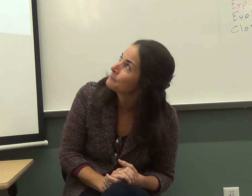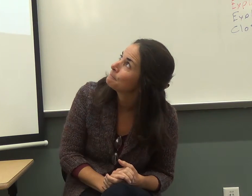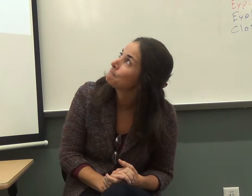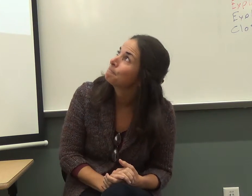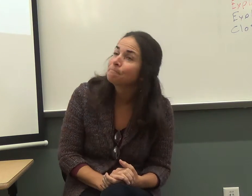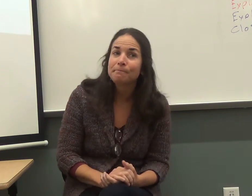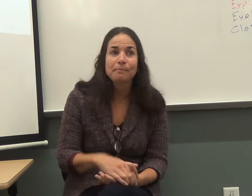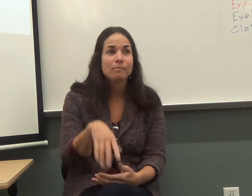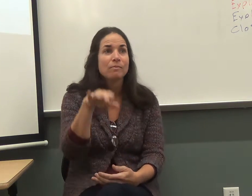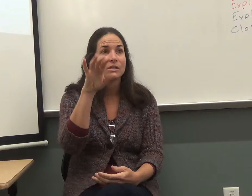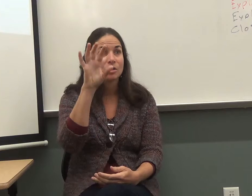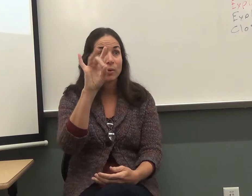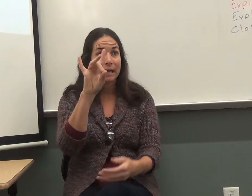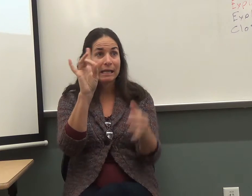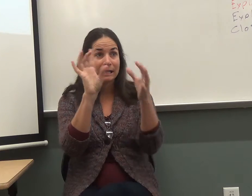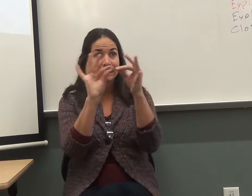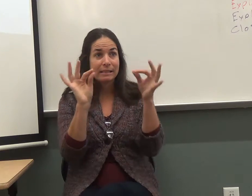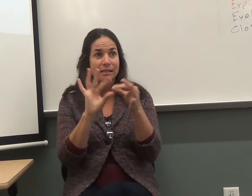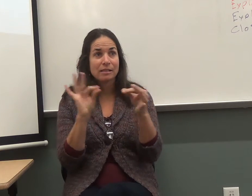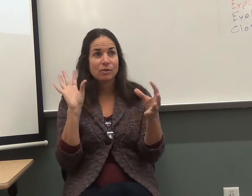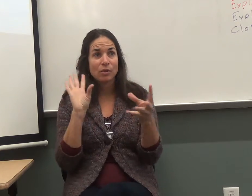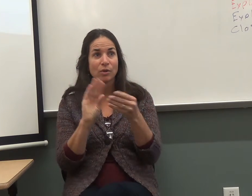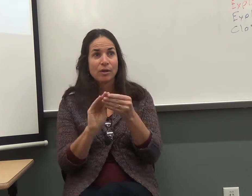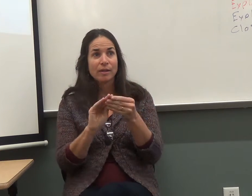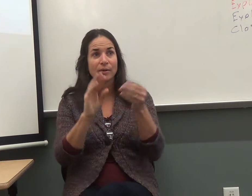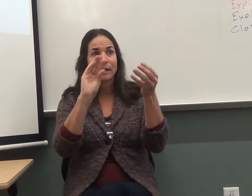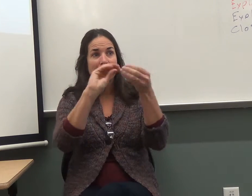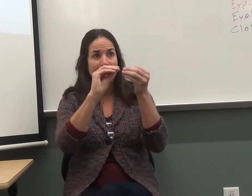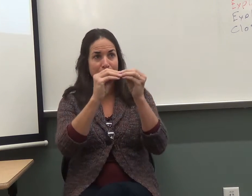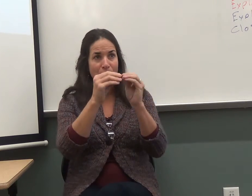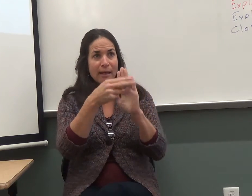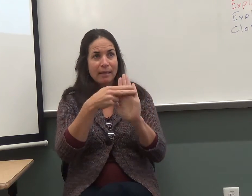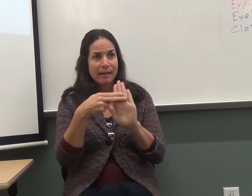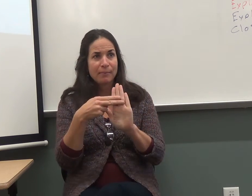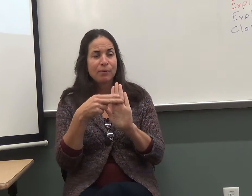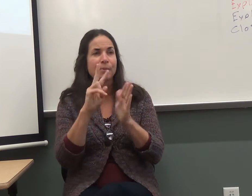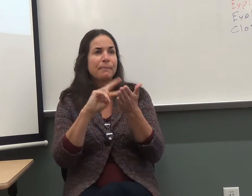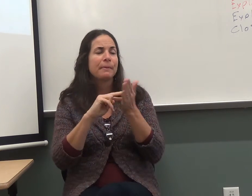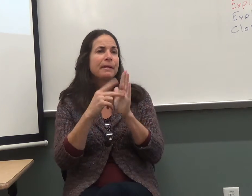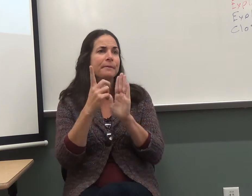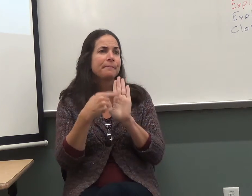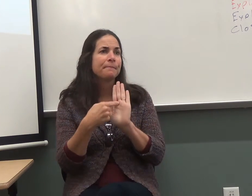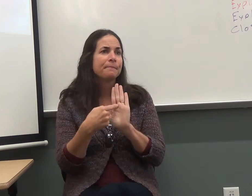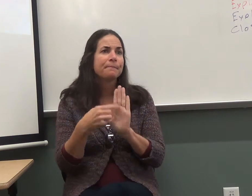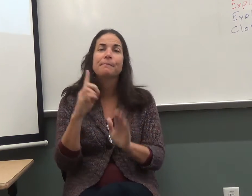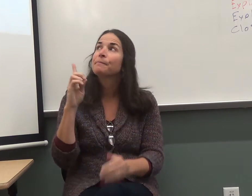list the sentences by numbering and labeling them. So, for instance, if this was my lined paper,